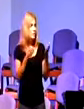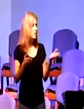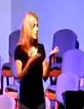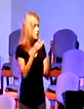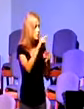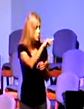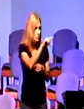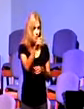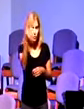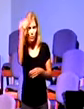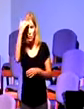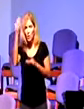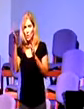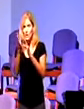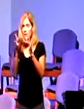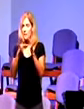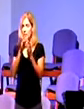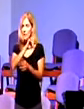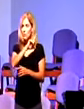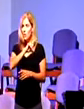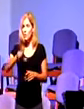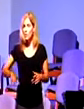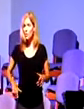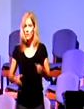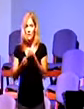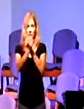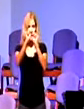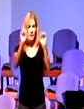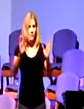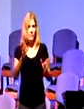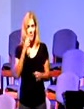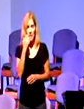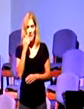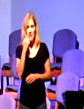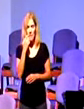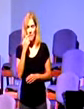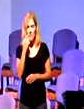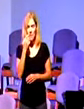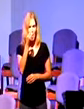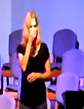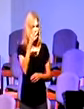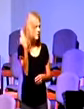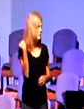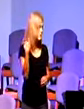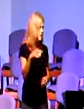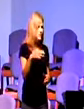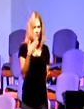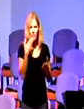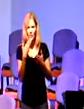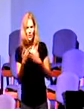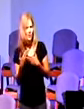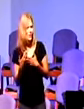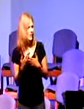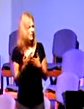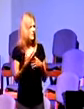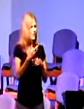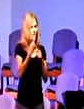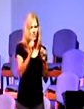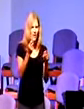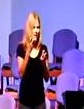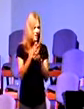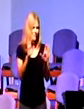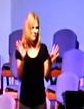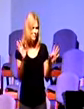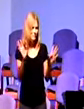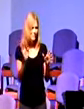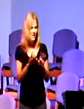Do you know Jesus as your Lord and Savior? I don't care if you're religious, if you're good, if you're trying hard. All